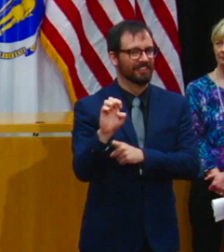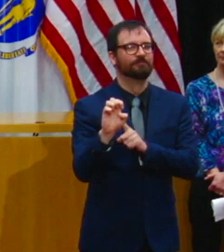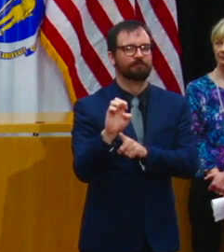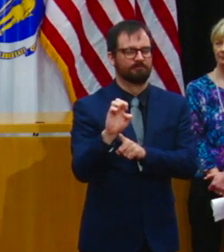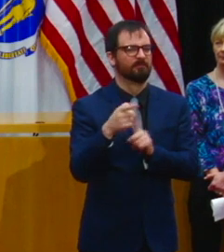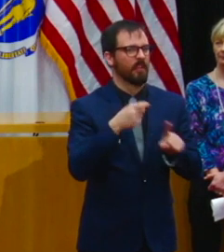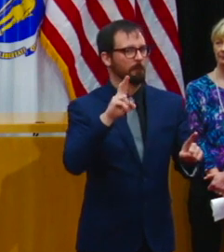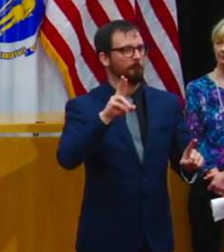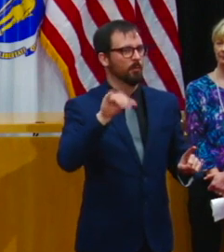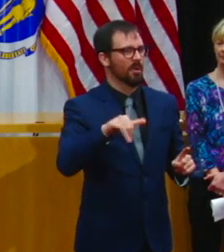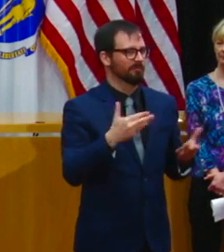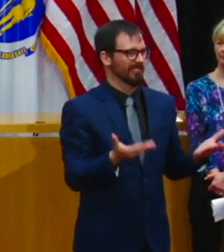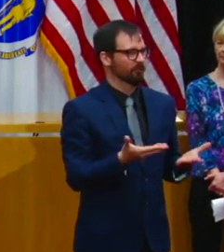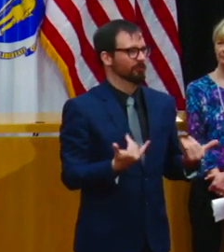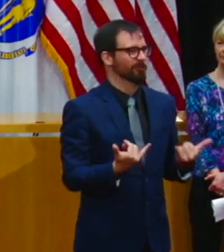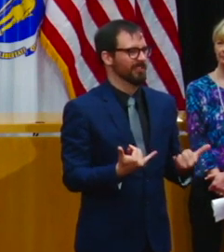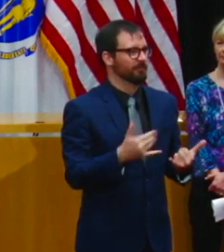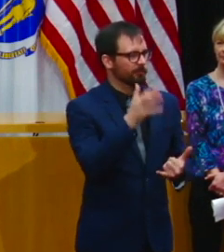Buoy Health,